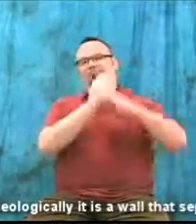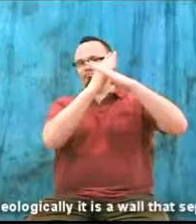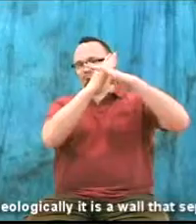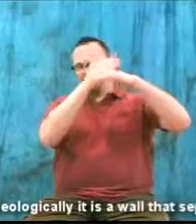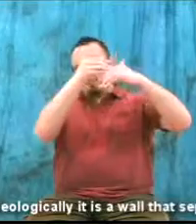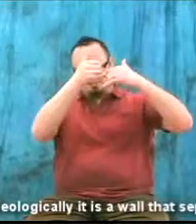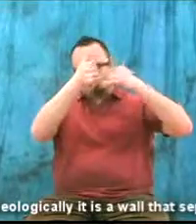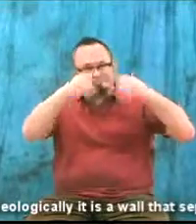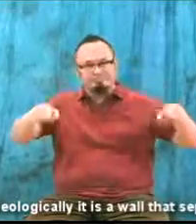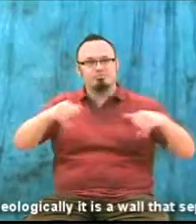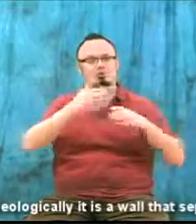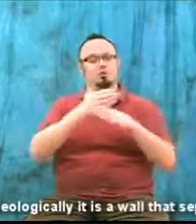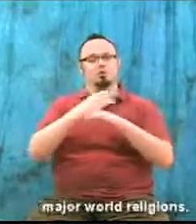separates major world religions.